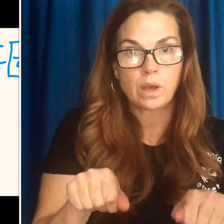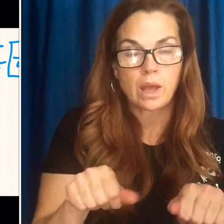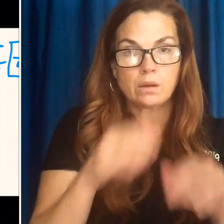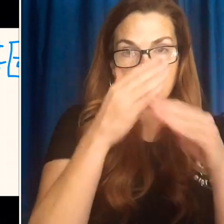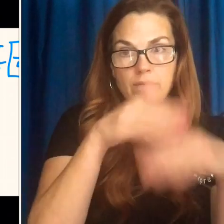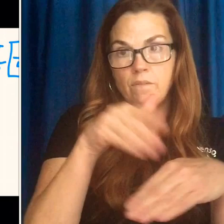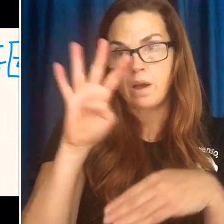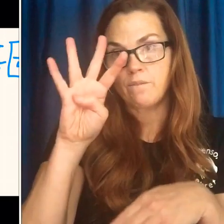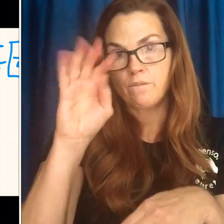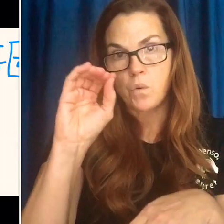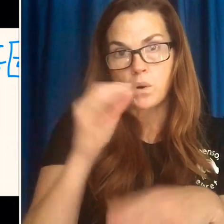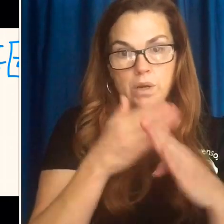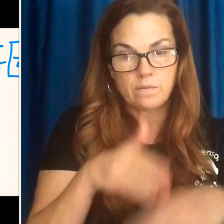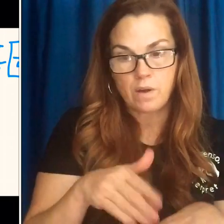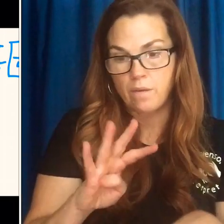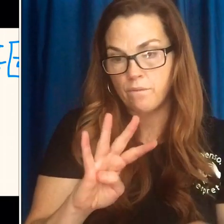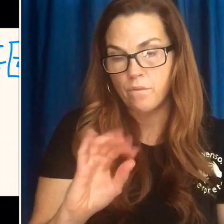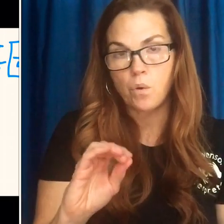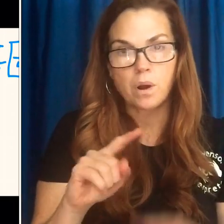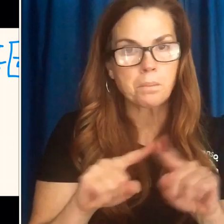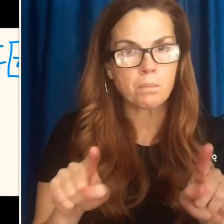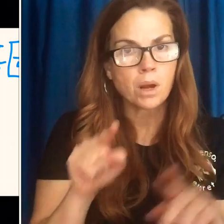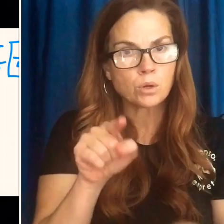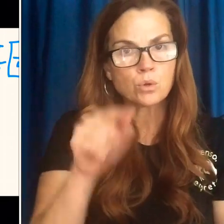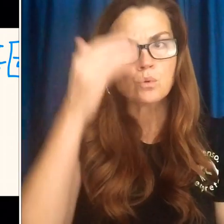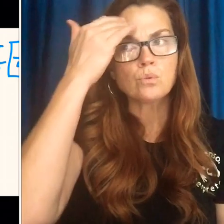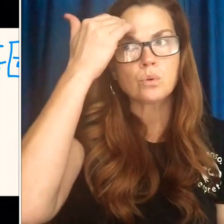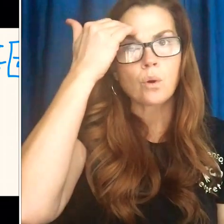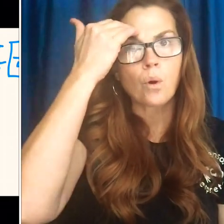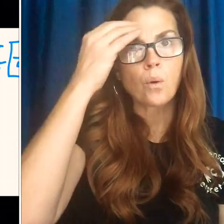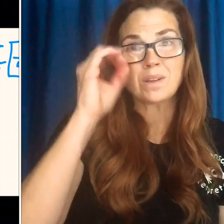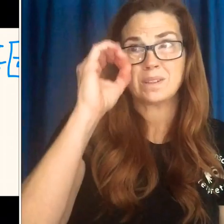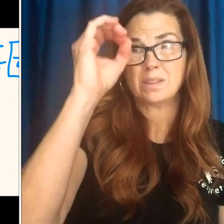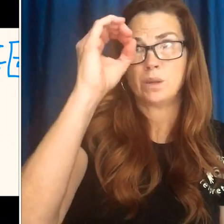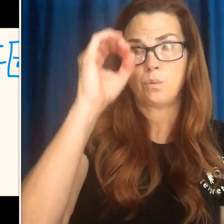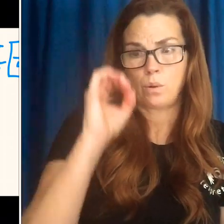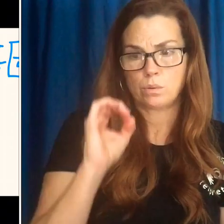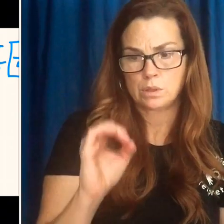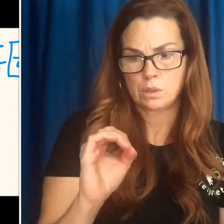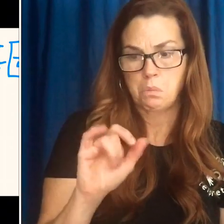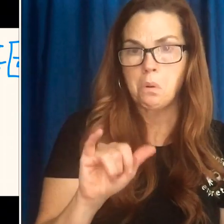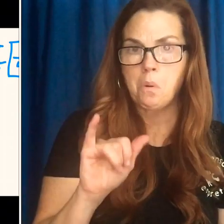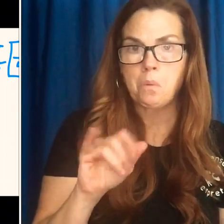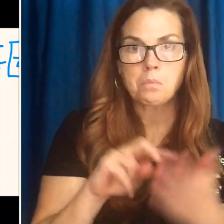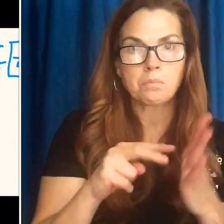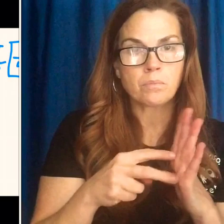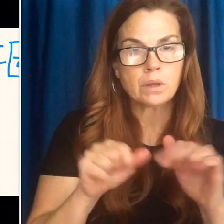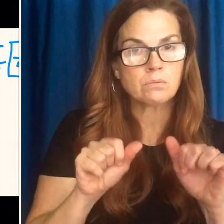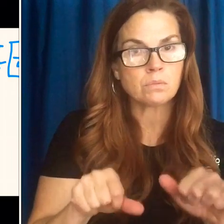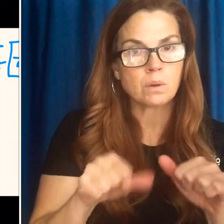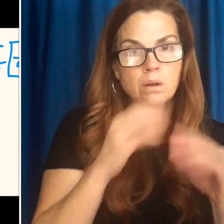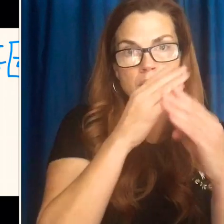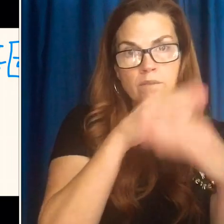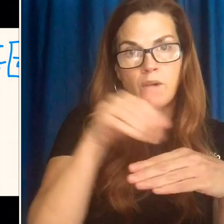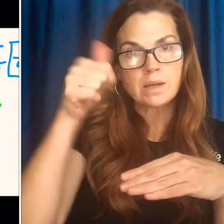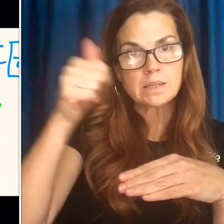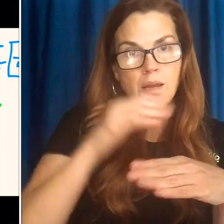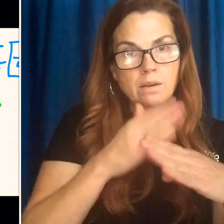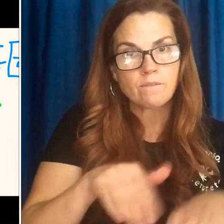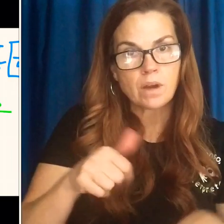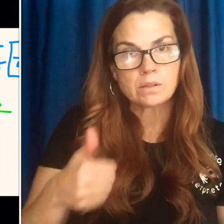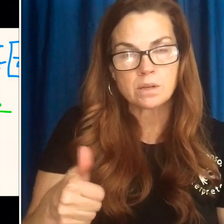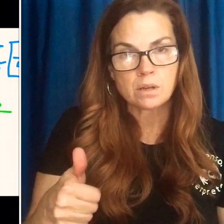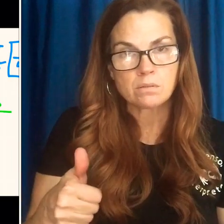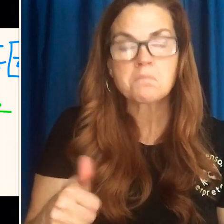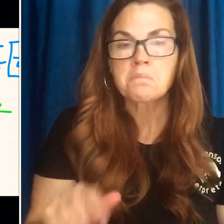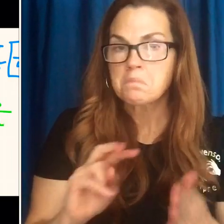end in 0, which means they can be simplified by 10. Sure, that would work. That would give you 16